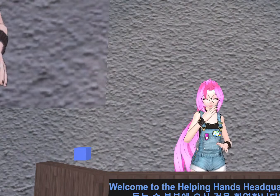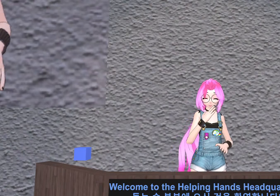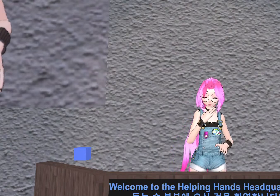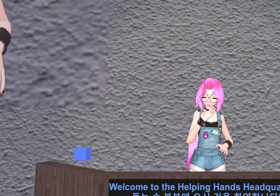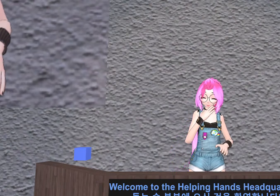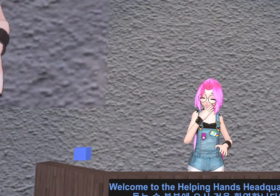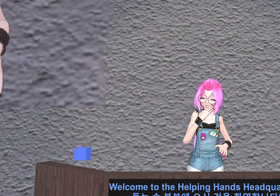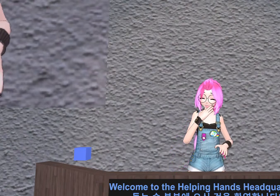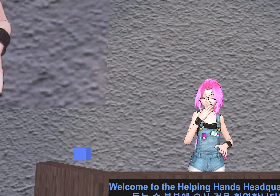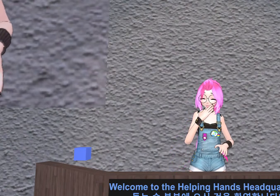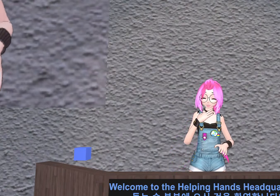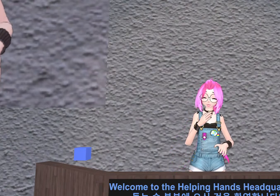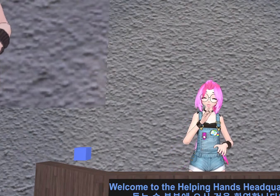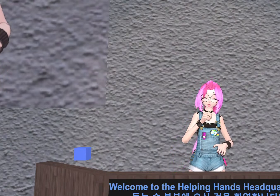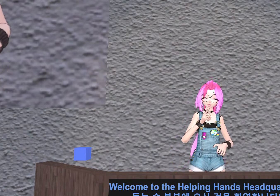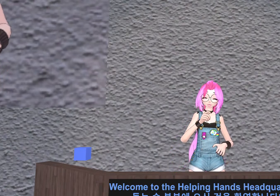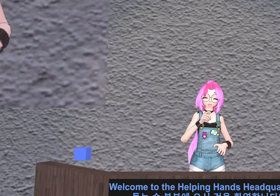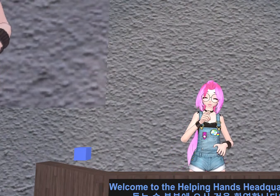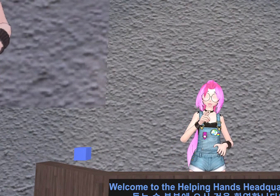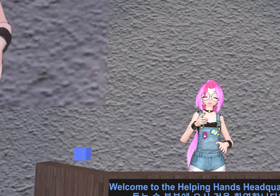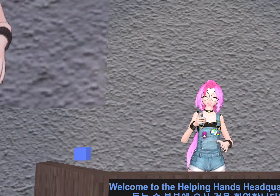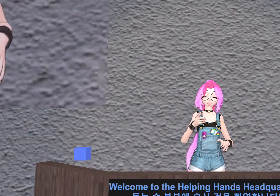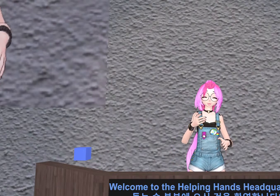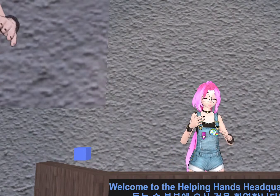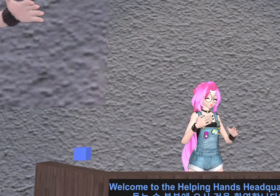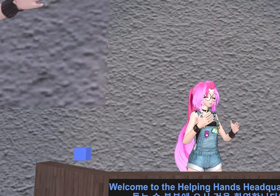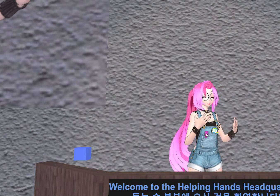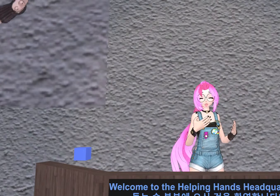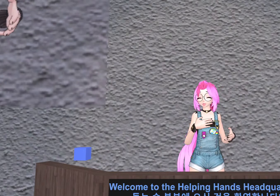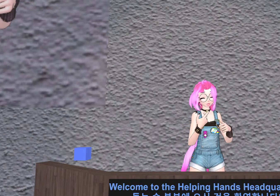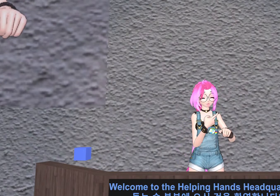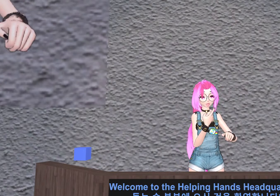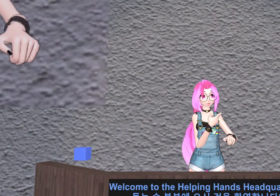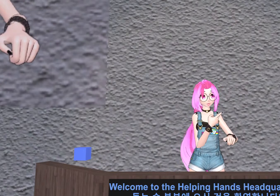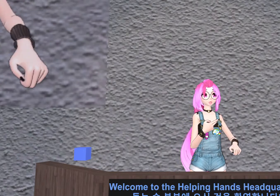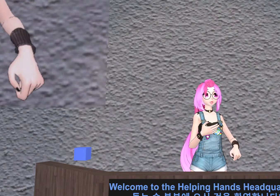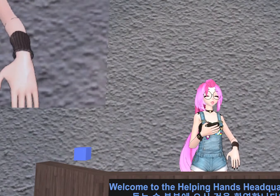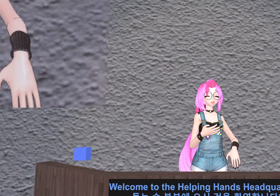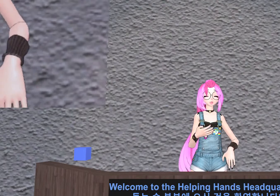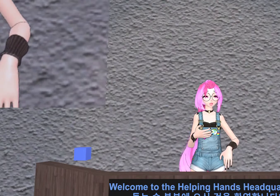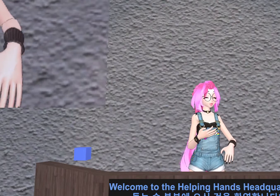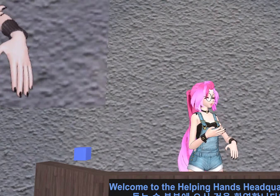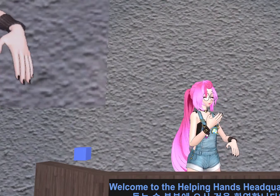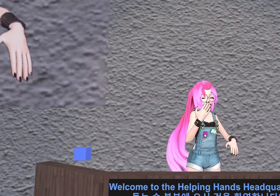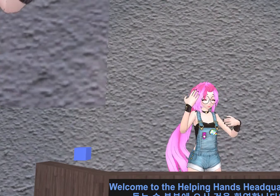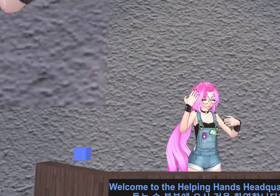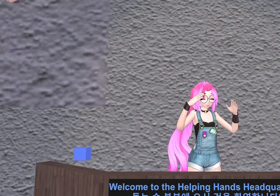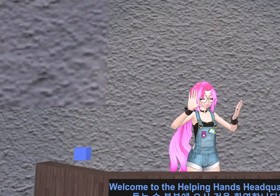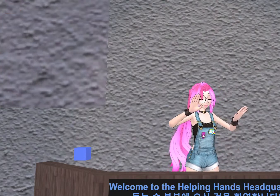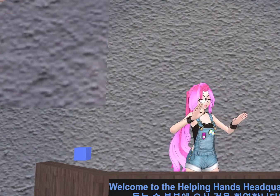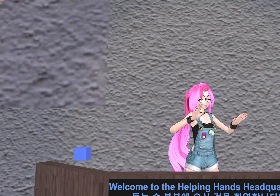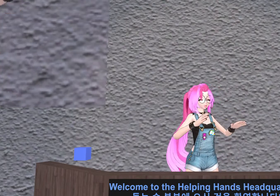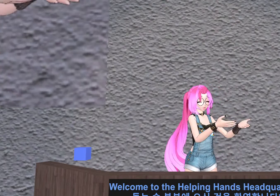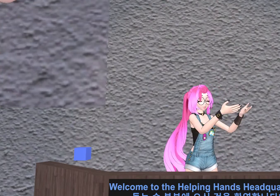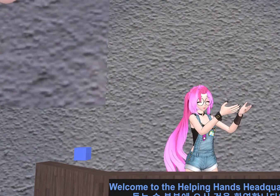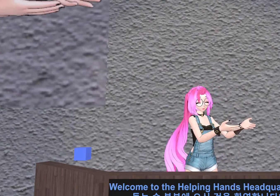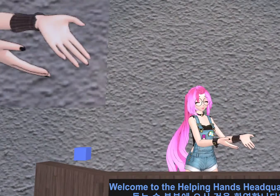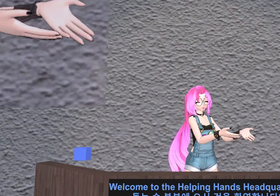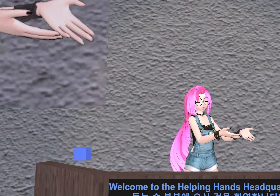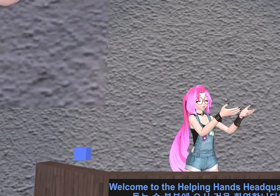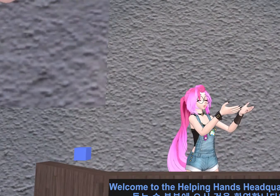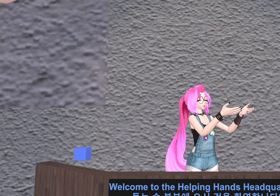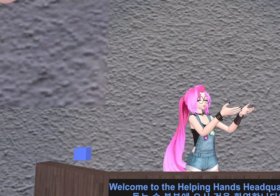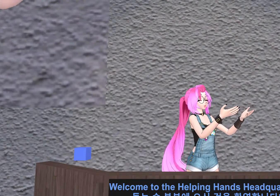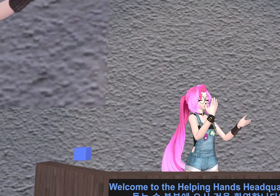a person. And this can also be used like I use it if it's a like I don't